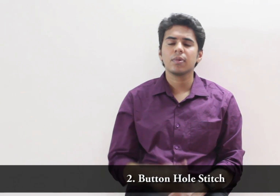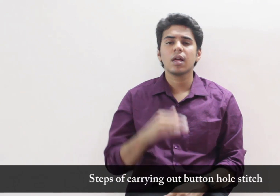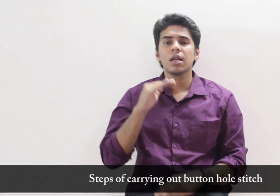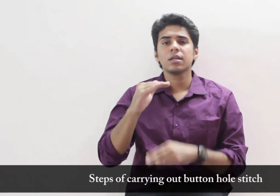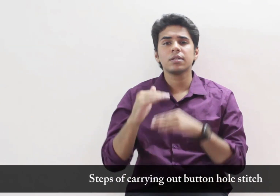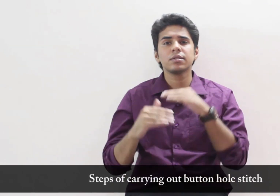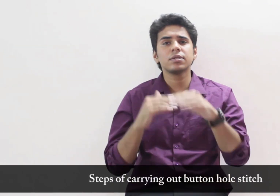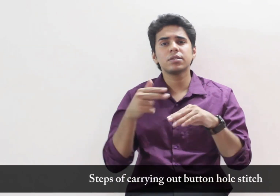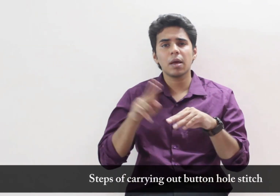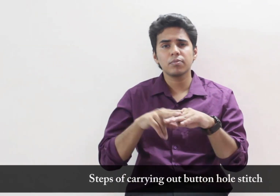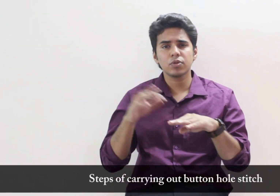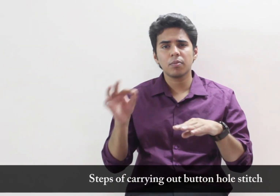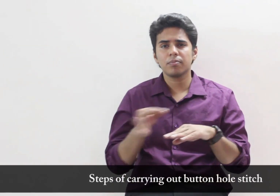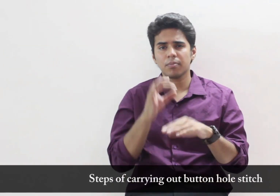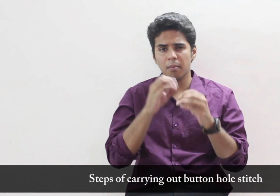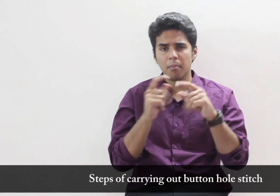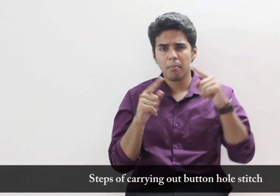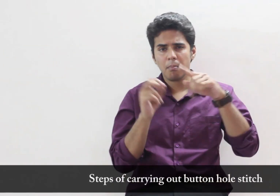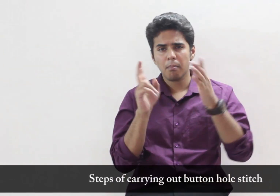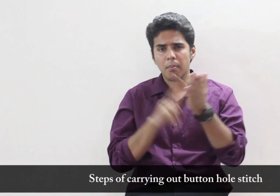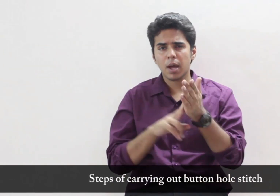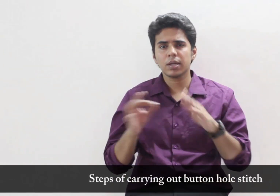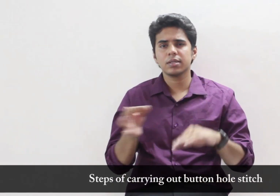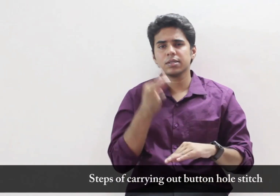Steps of carrying out buttonhole stitch.